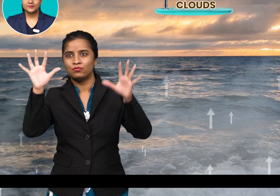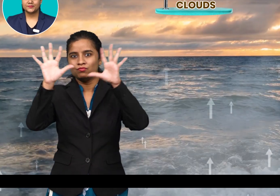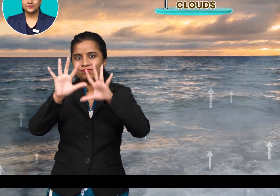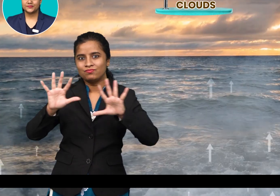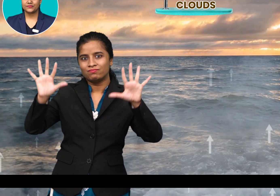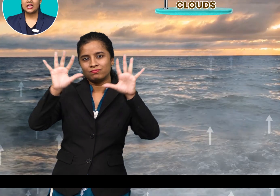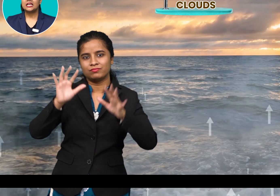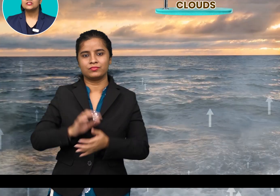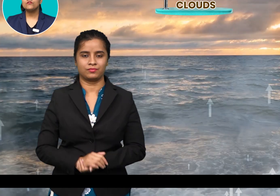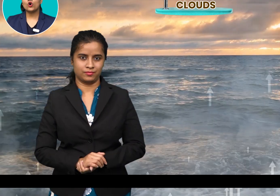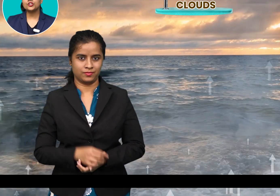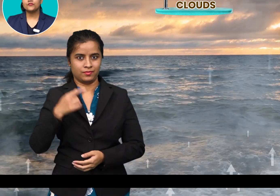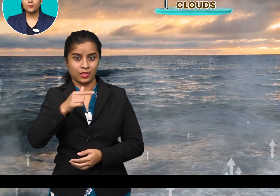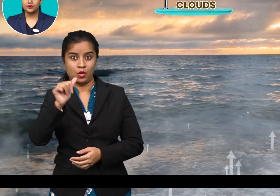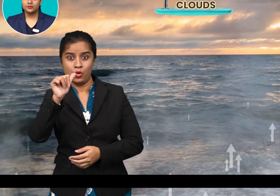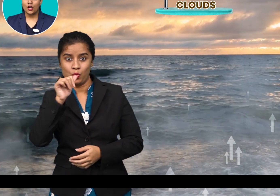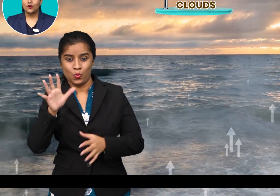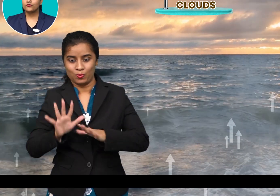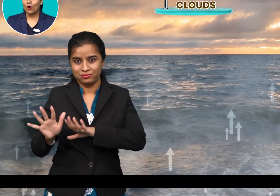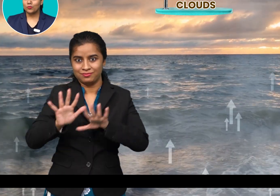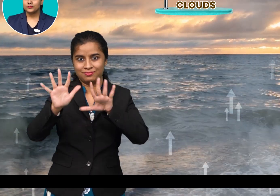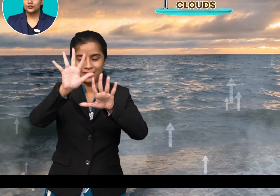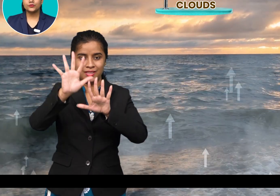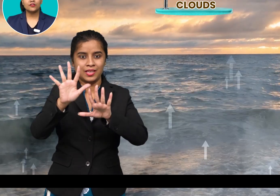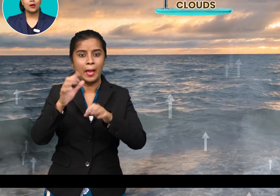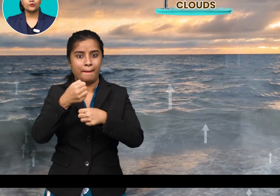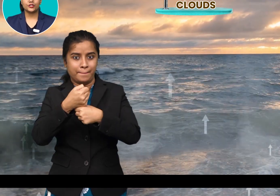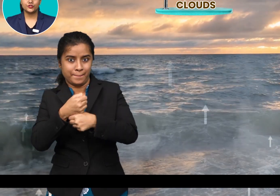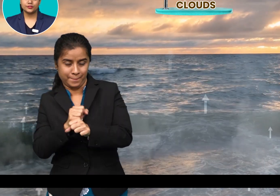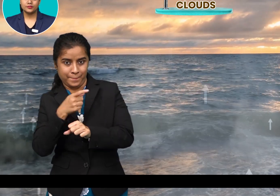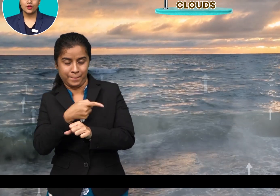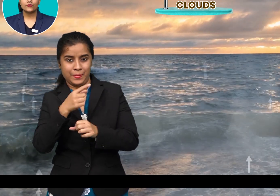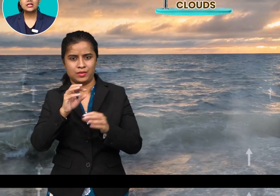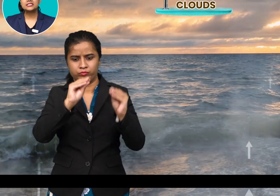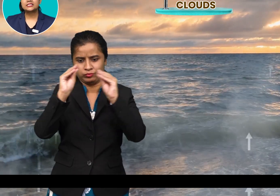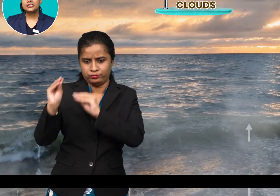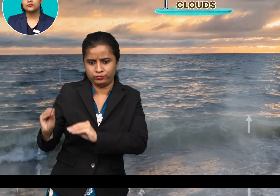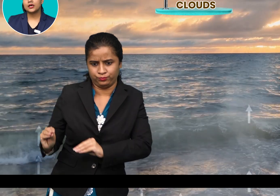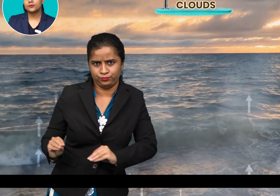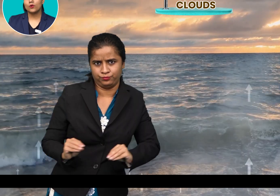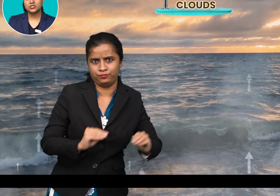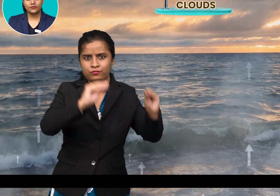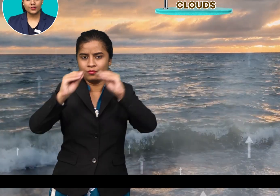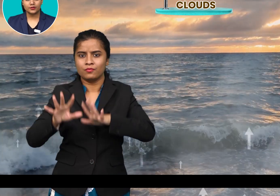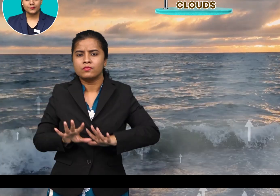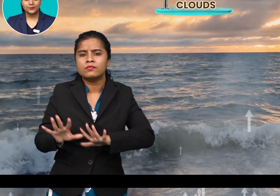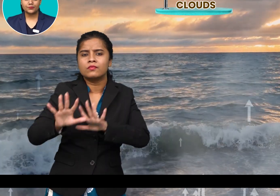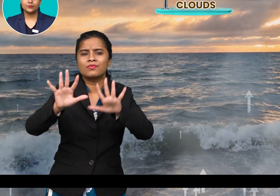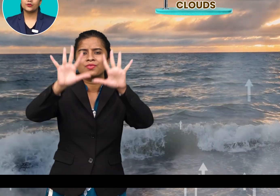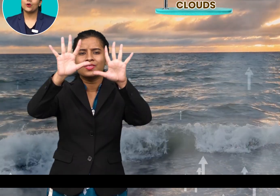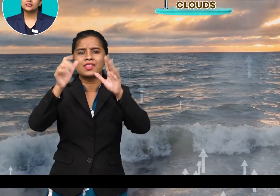Clouds. The water vapor formed through evaporation rises into the